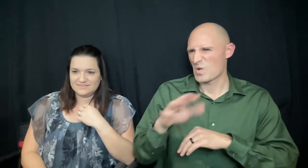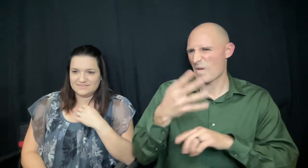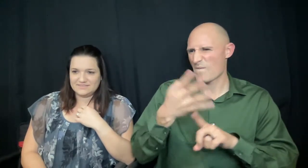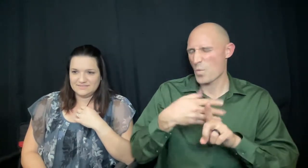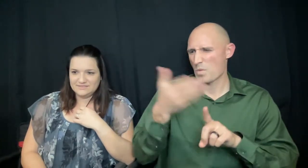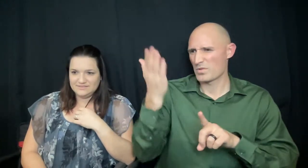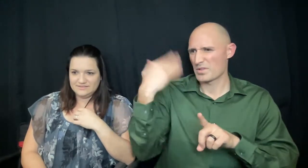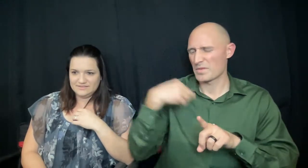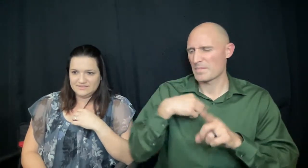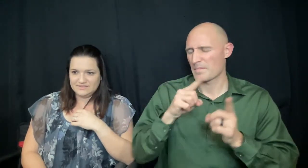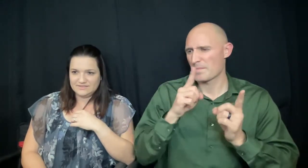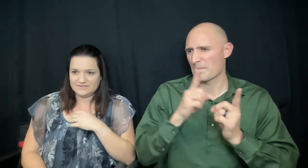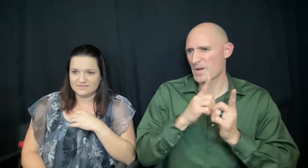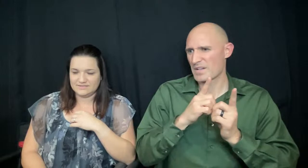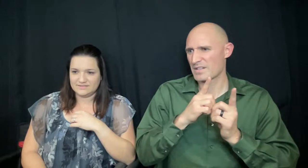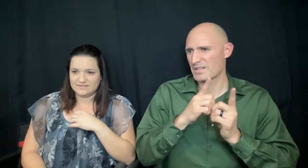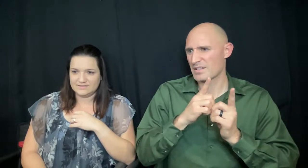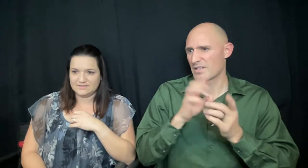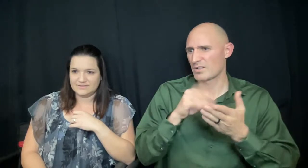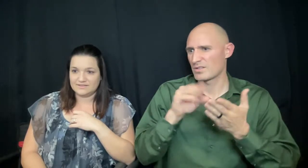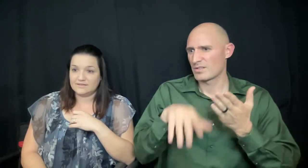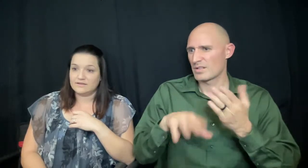a student of Amber Galloway.